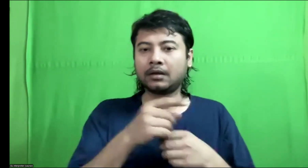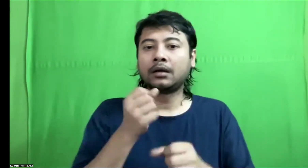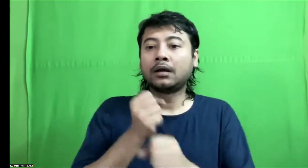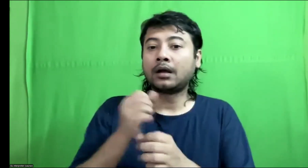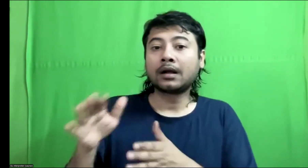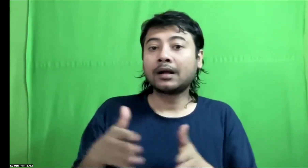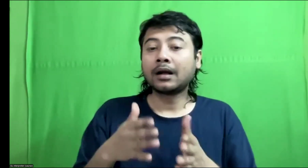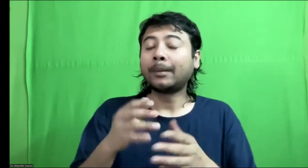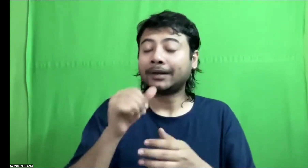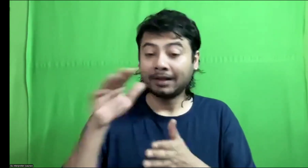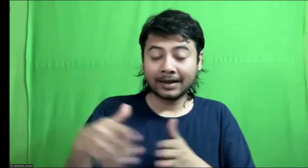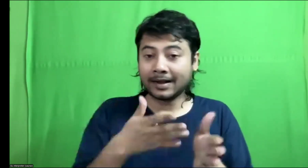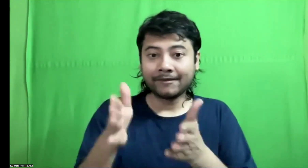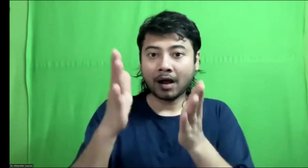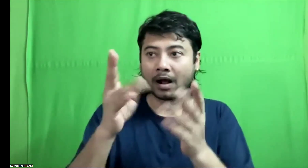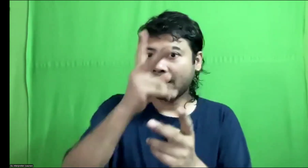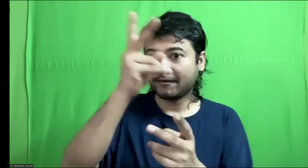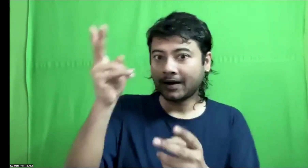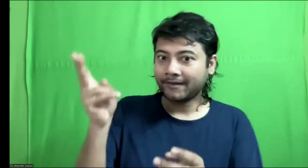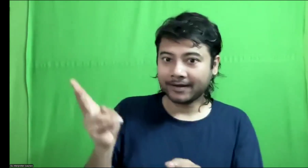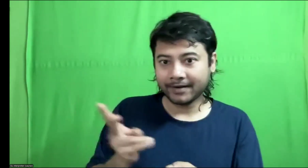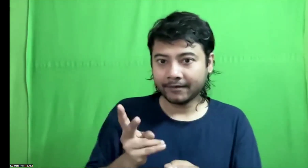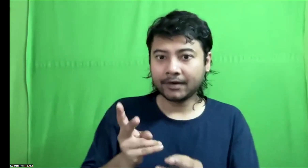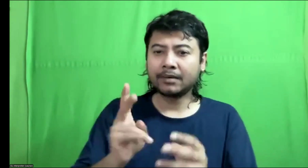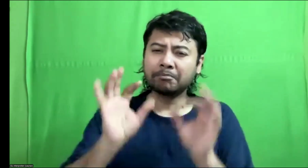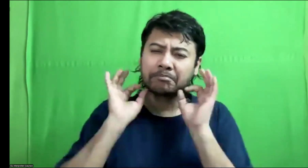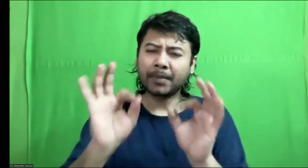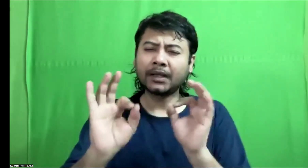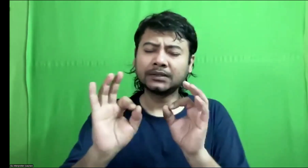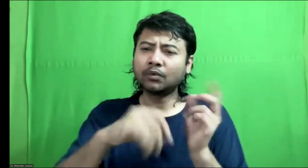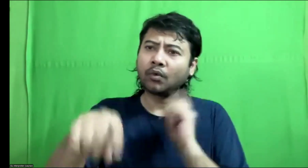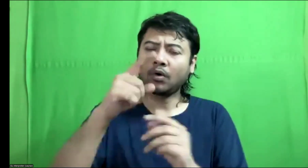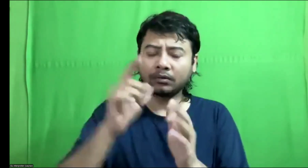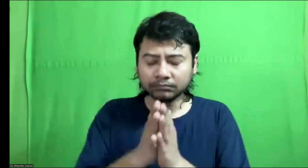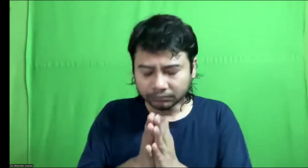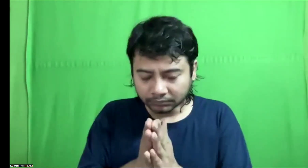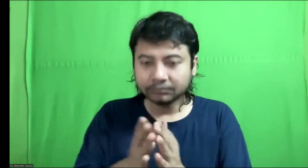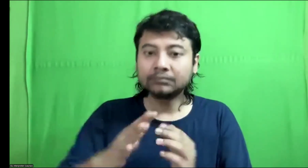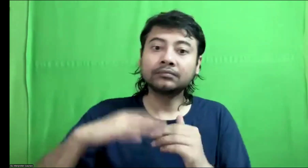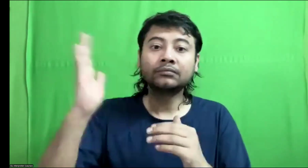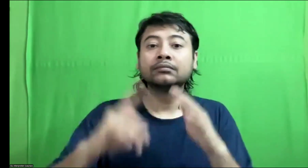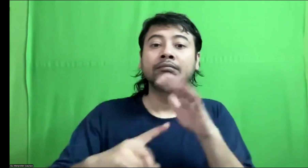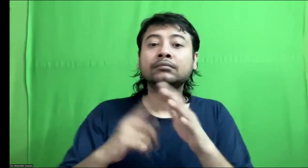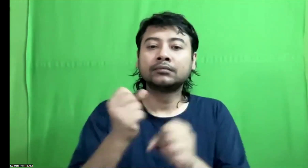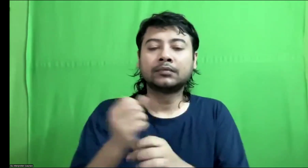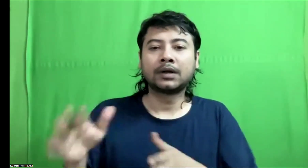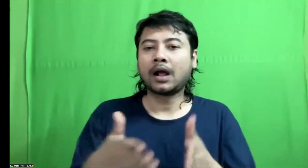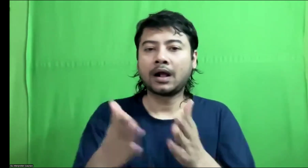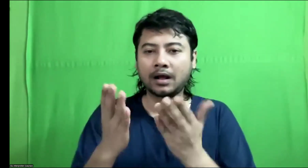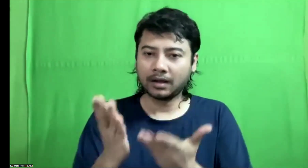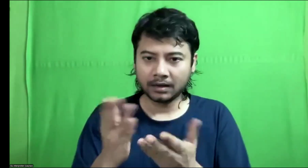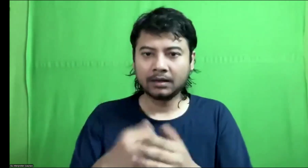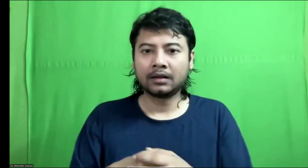among all the 12 months, Kartik is the top month because it is very, very dear to